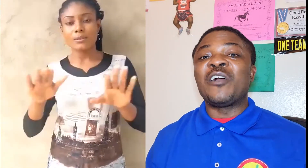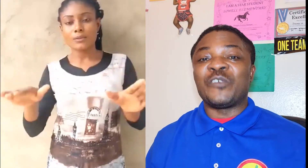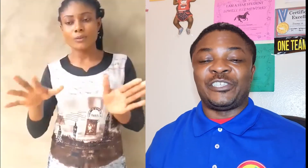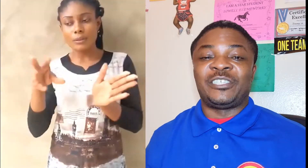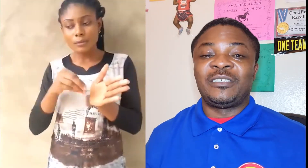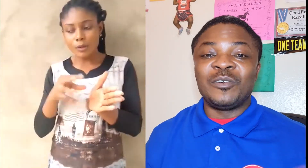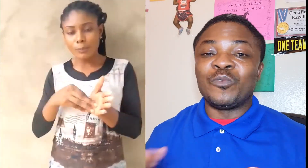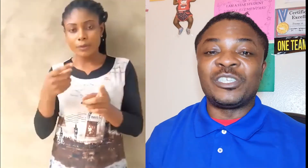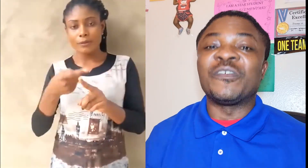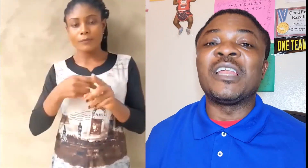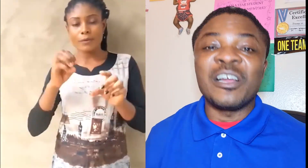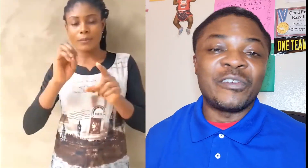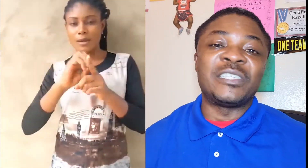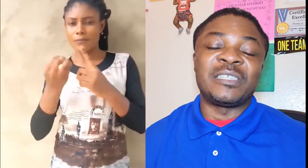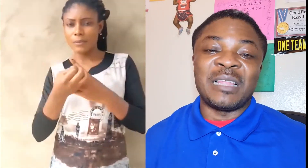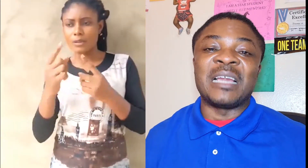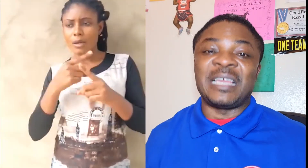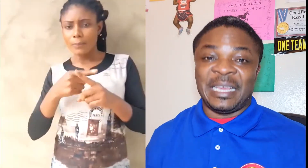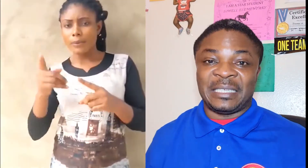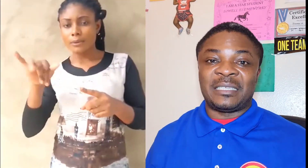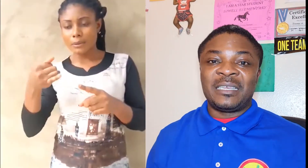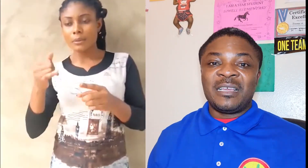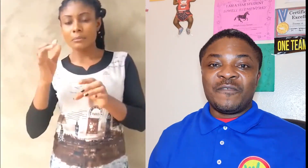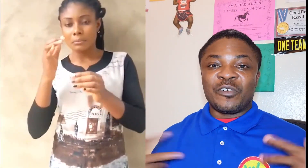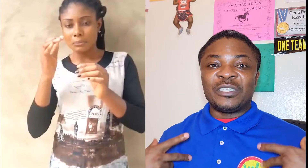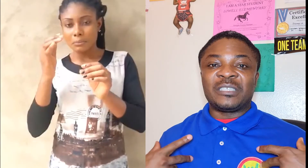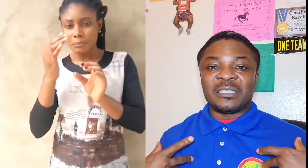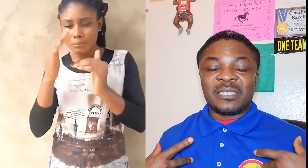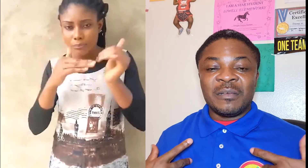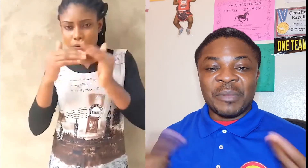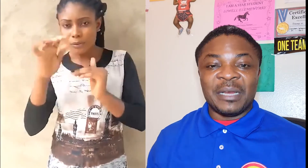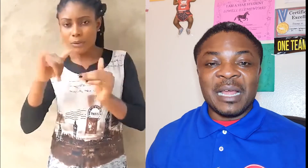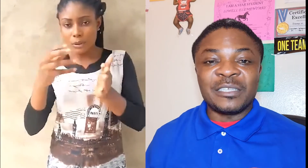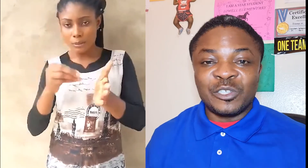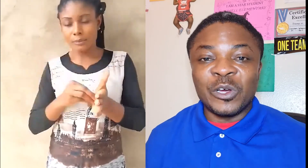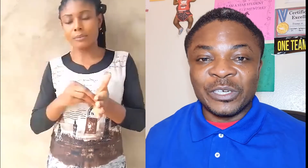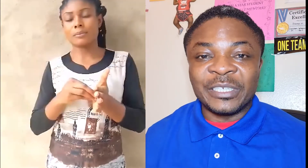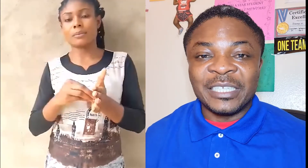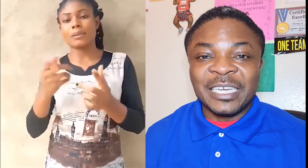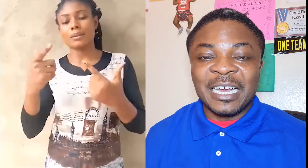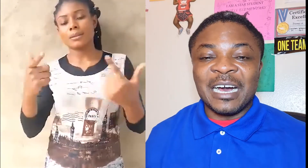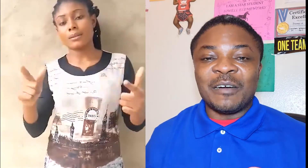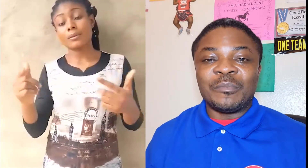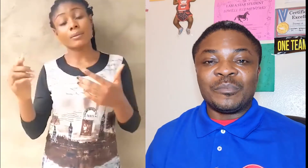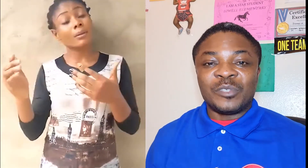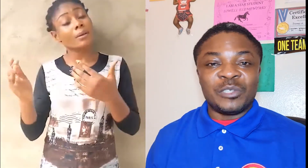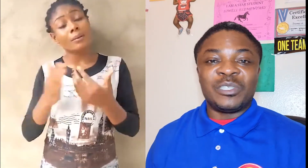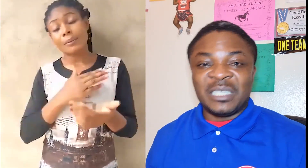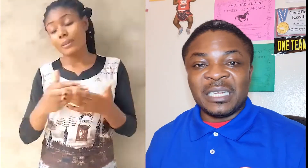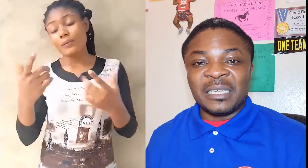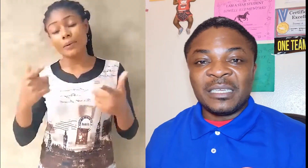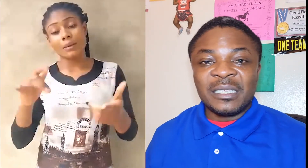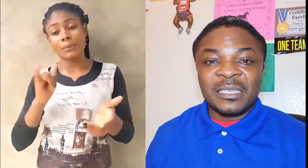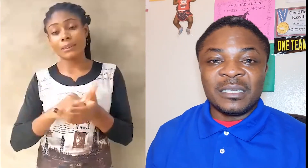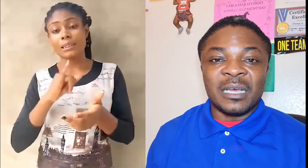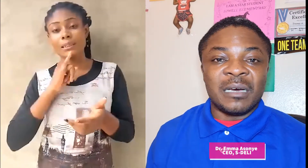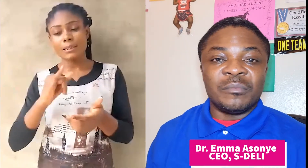own language in whichever language that is. For instance, my last daughter, till